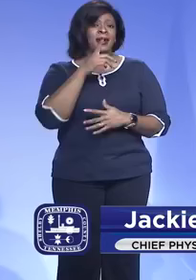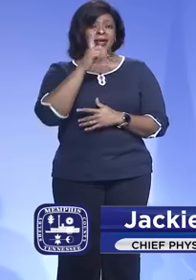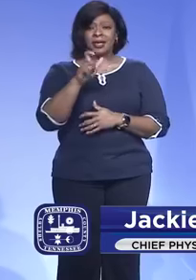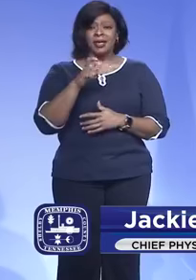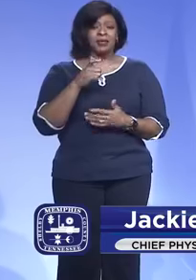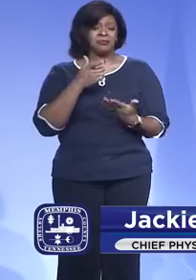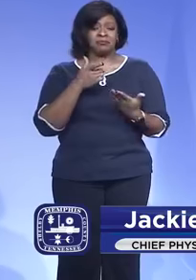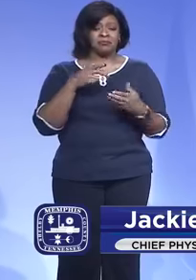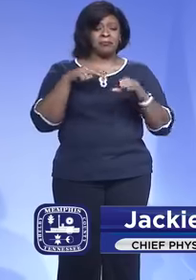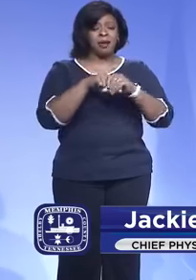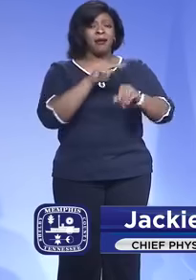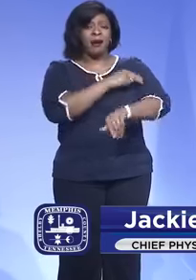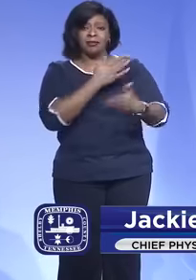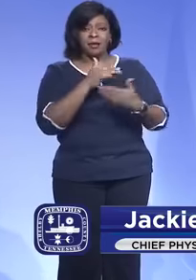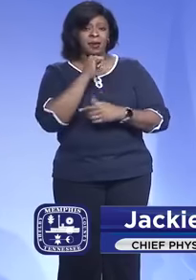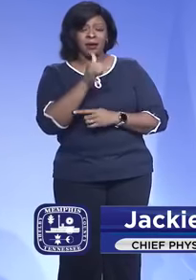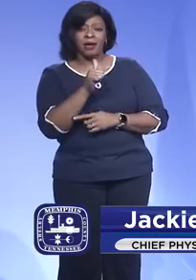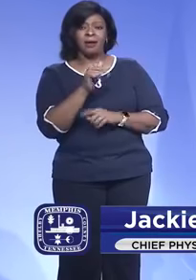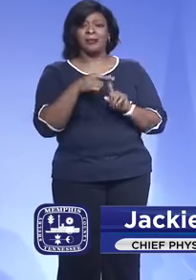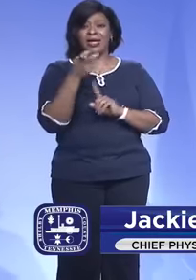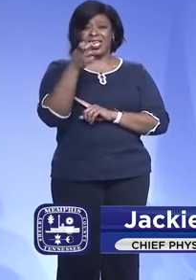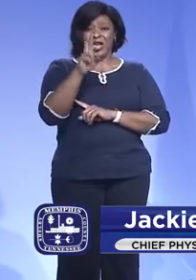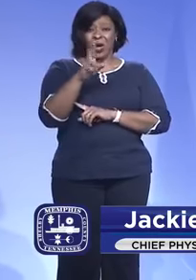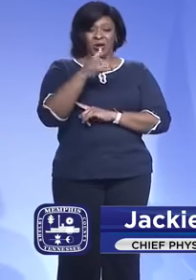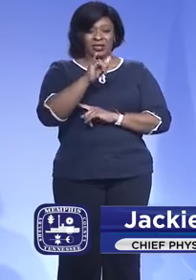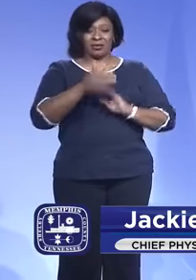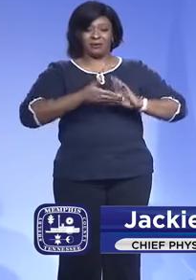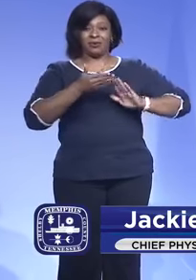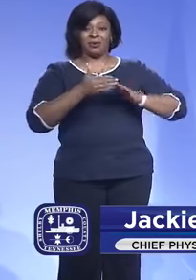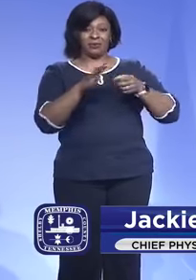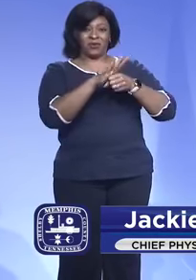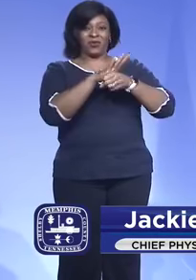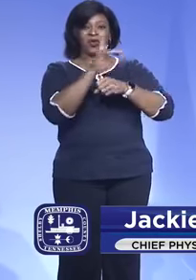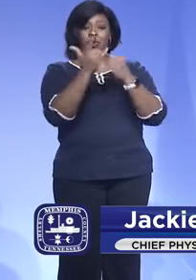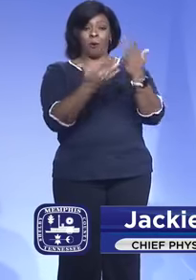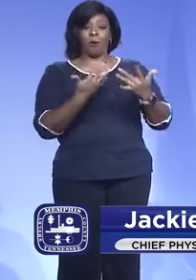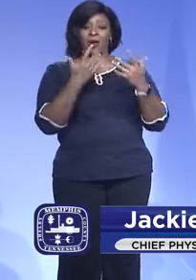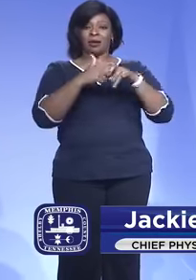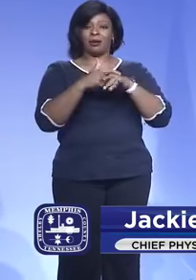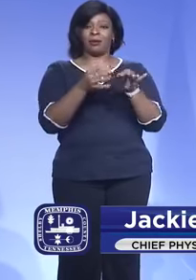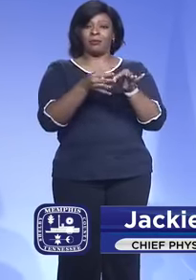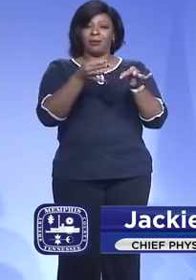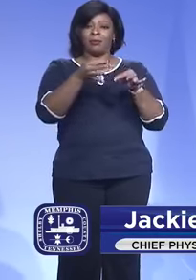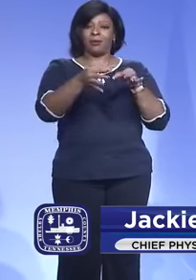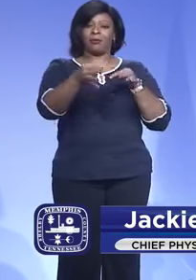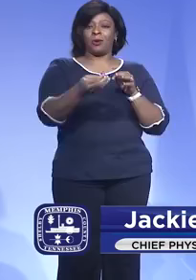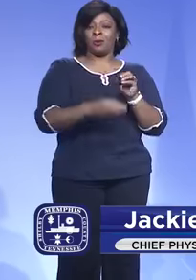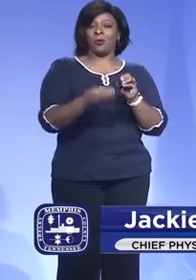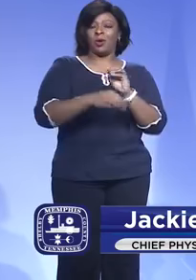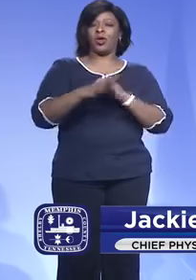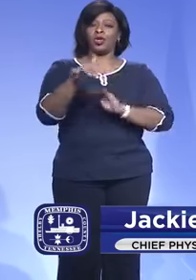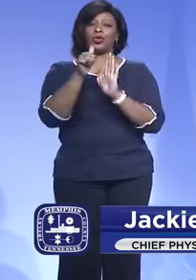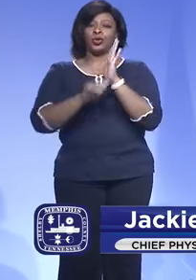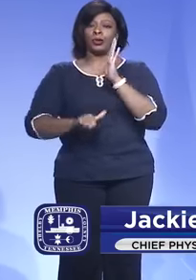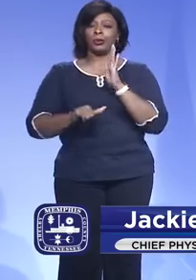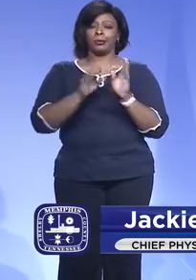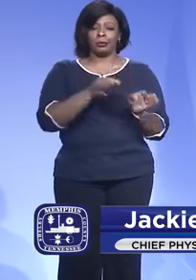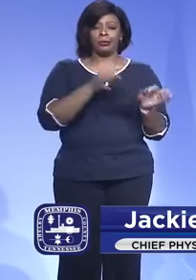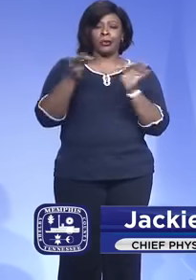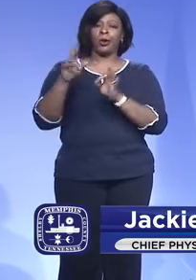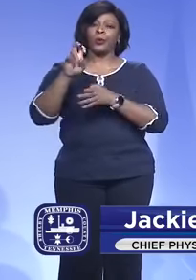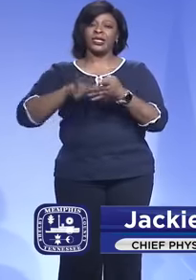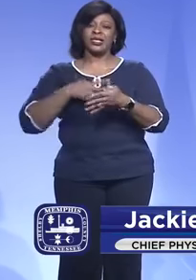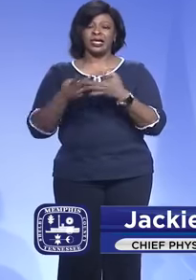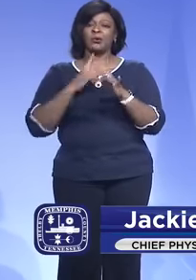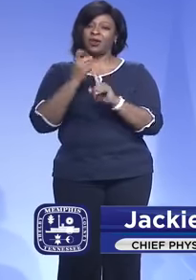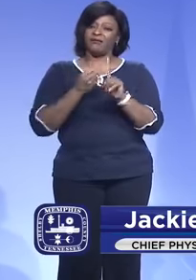be admitted to the hospital, but as the ERs fill up, your wait times go, your surgery may get rescheduled. So it